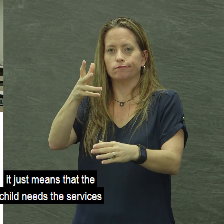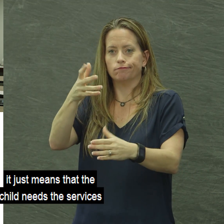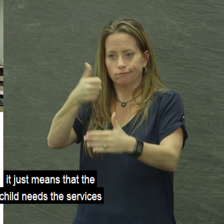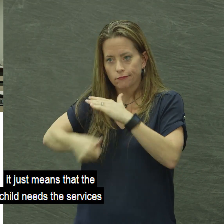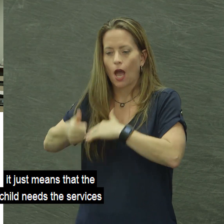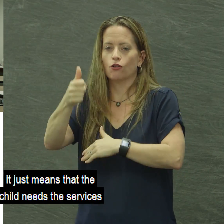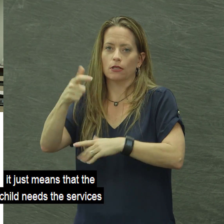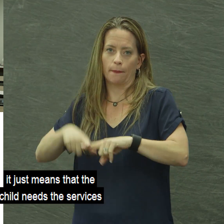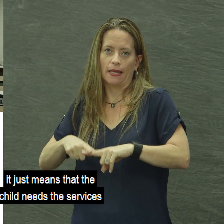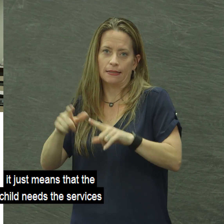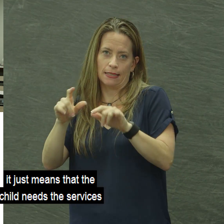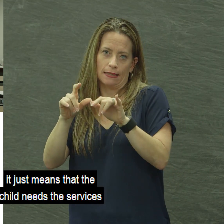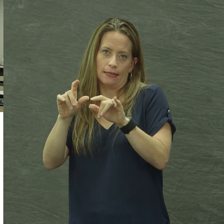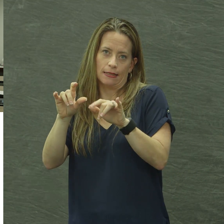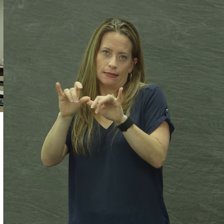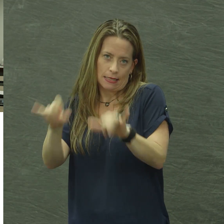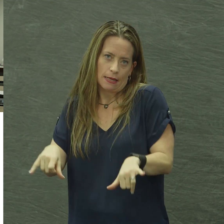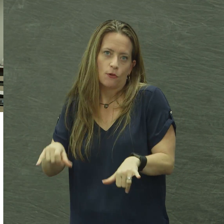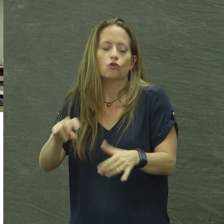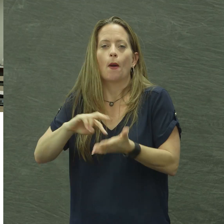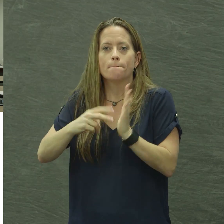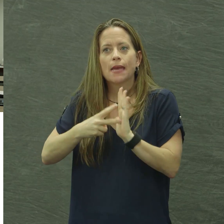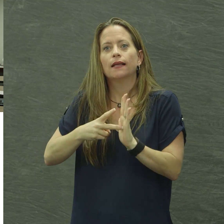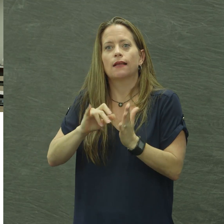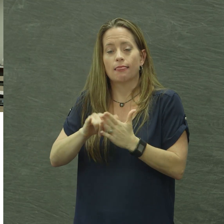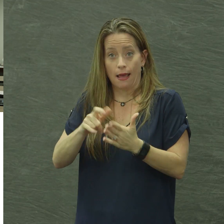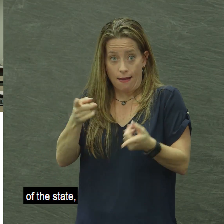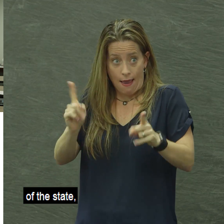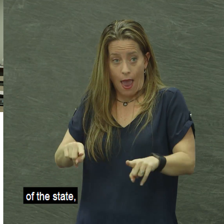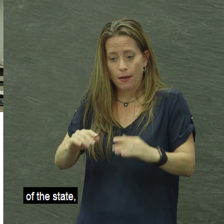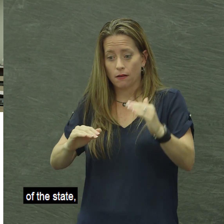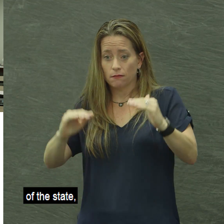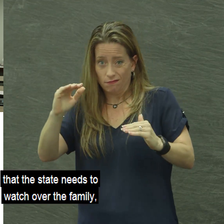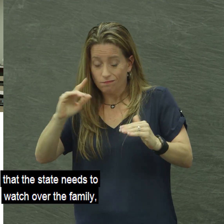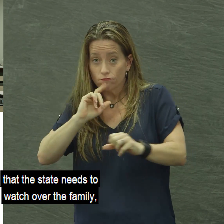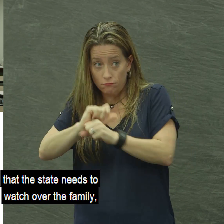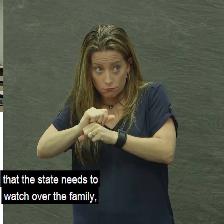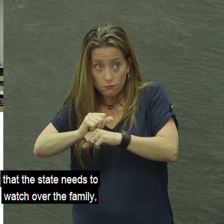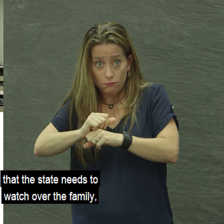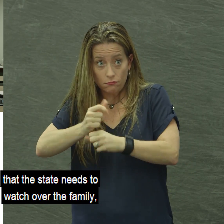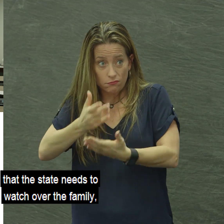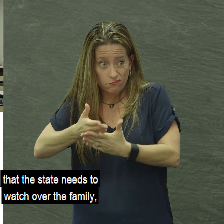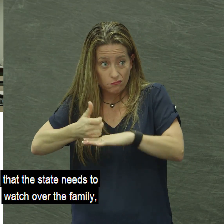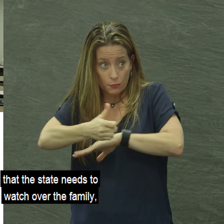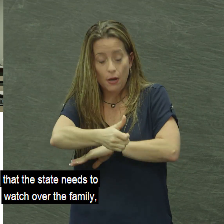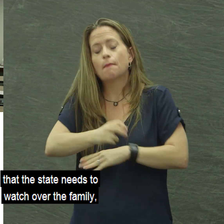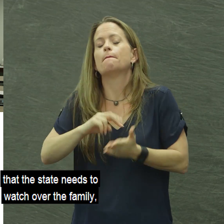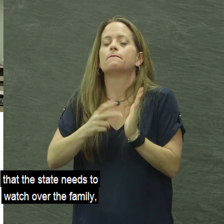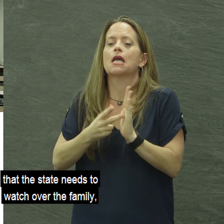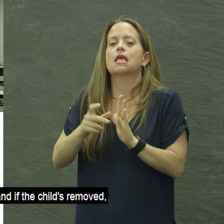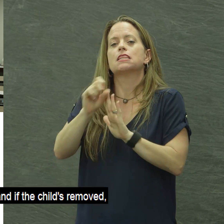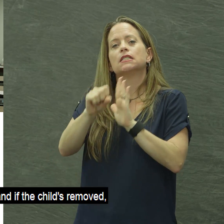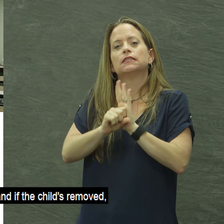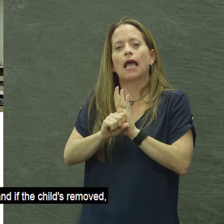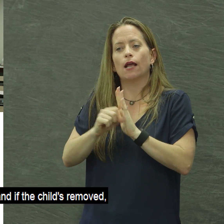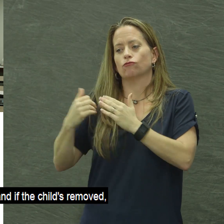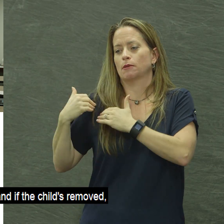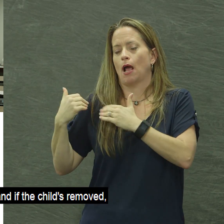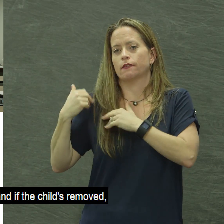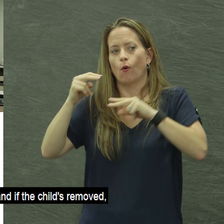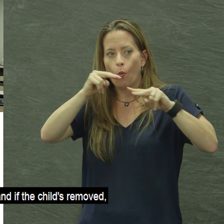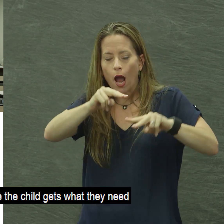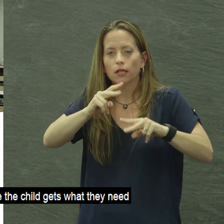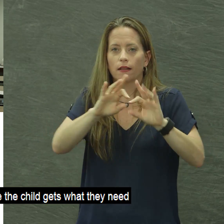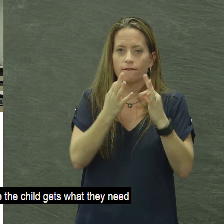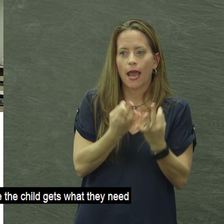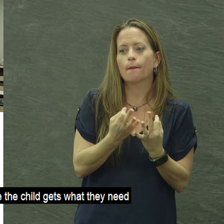the child needs the services of the state, that the state needs to watch over the family, and if the